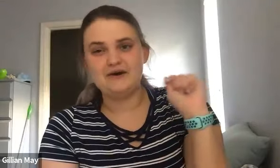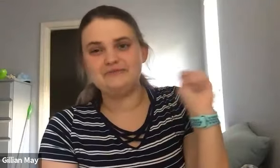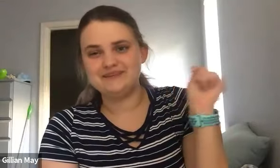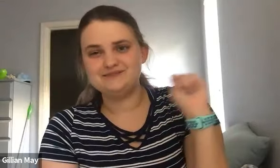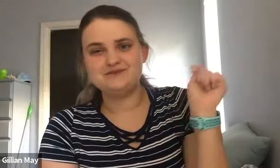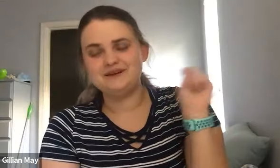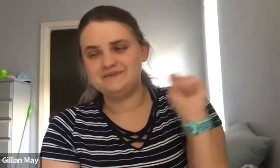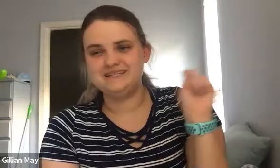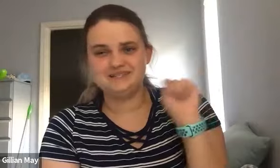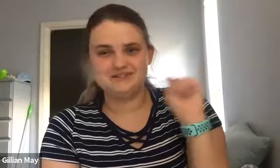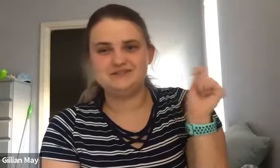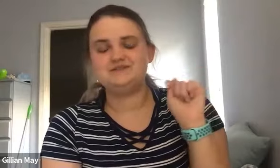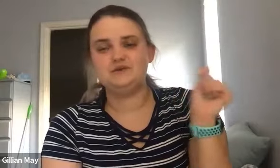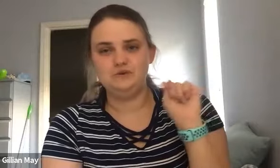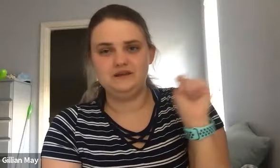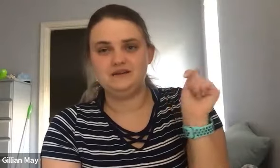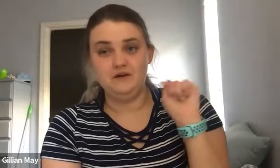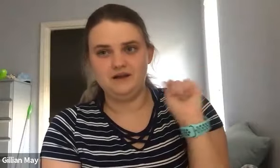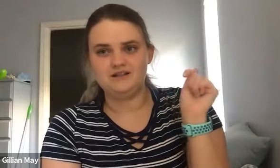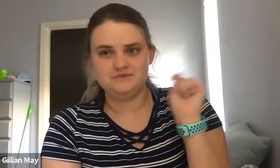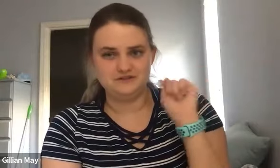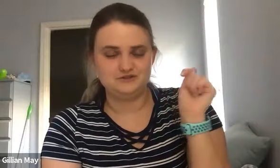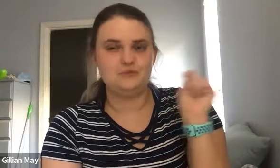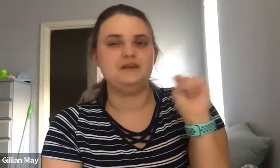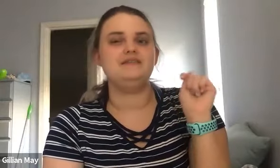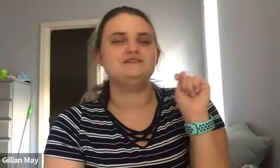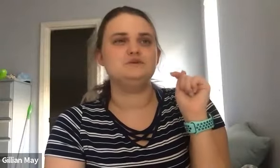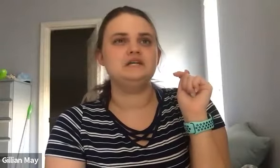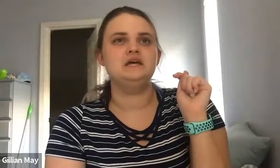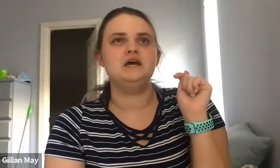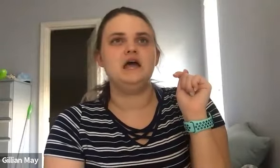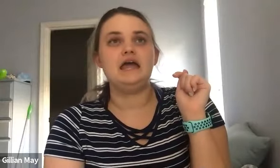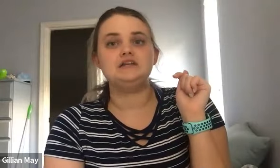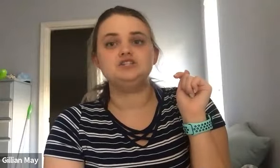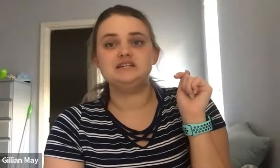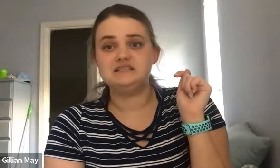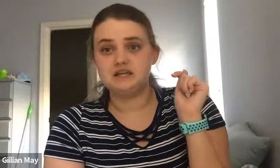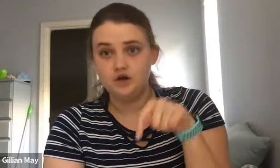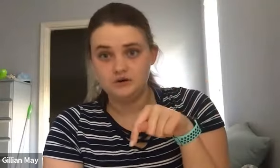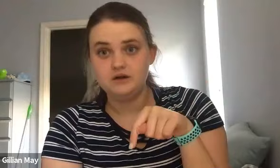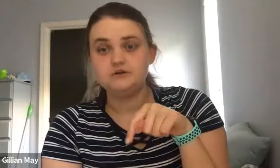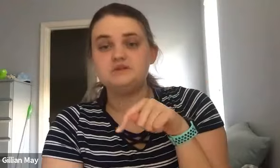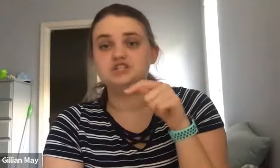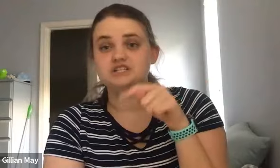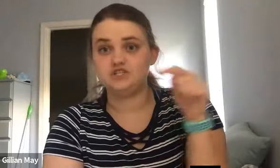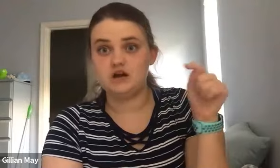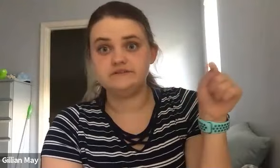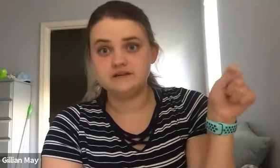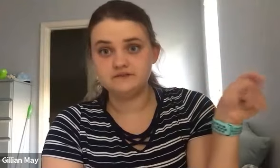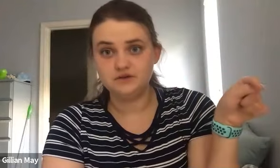Now, this one of my teachers told me, my college professors told me this one, and she is a CODA, which means she's a child of a deaf